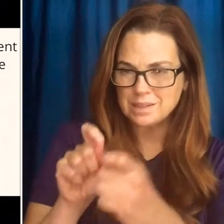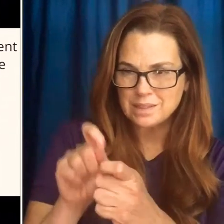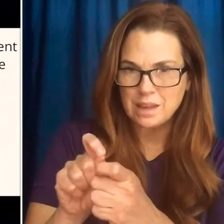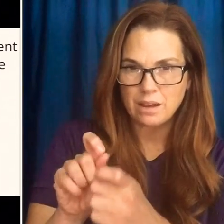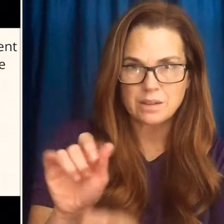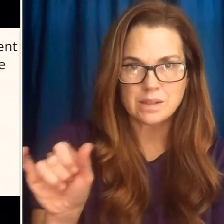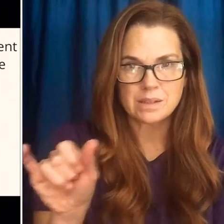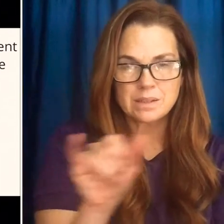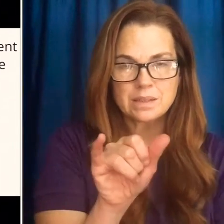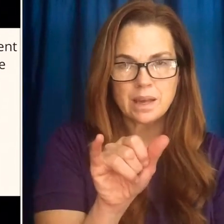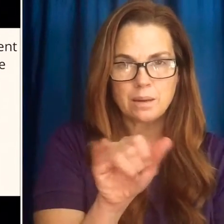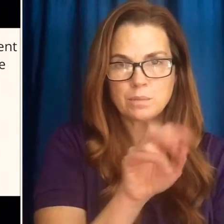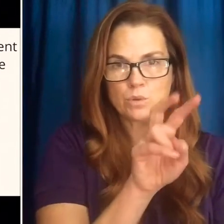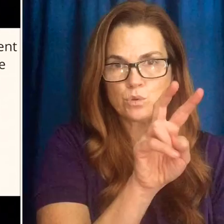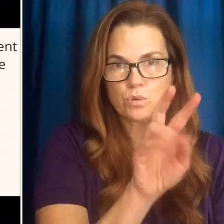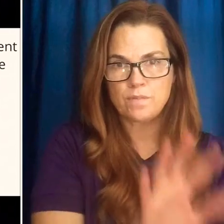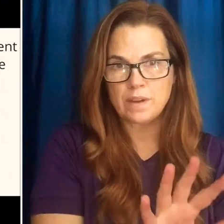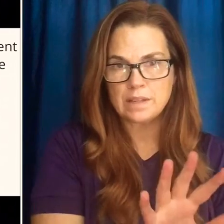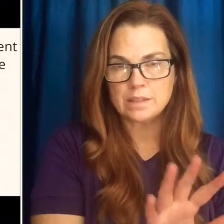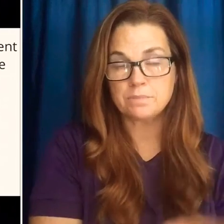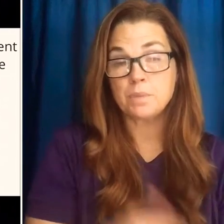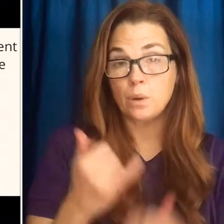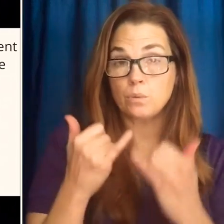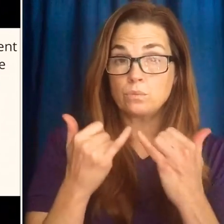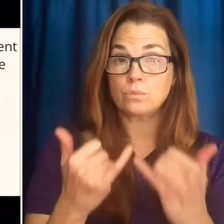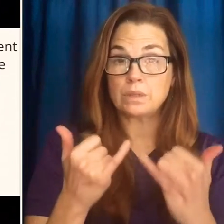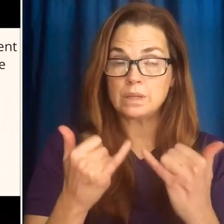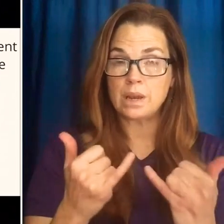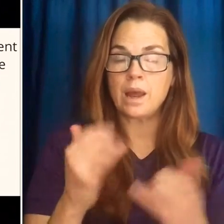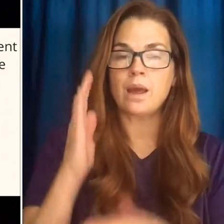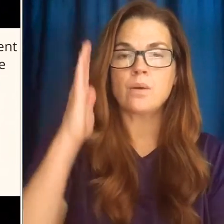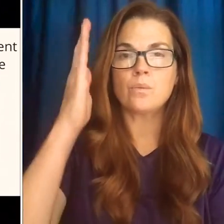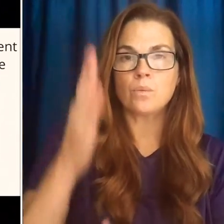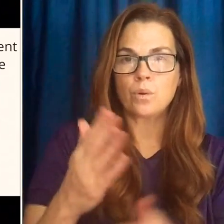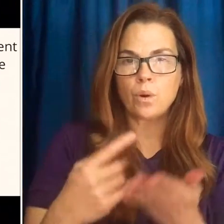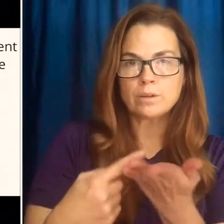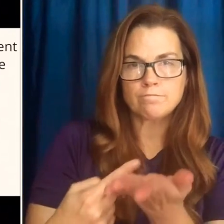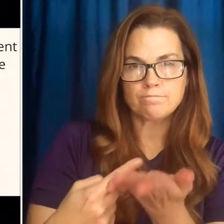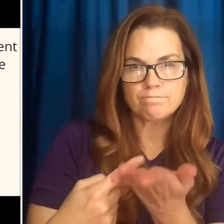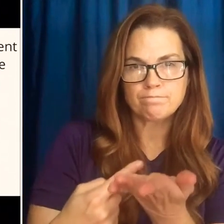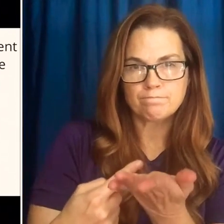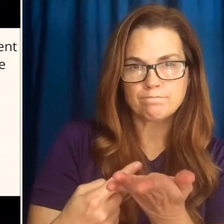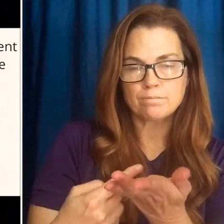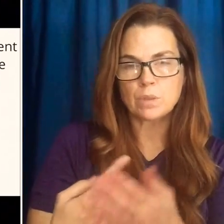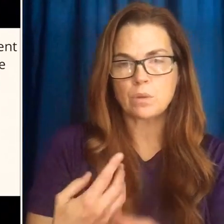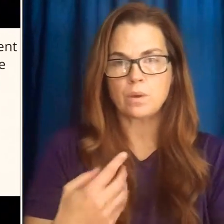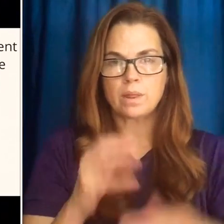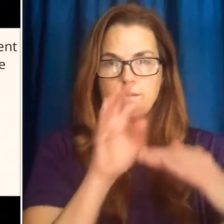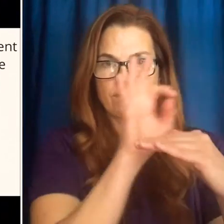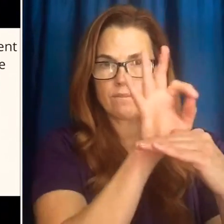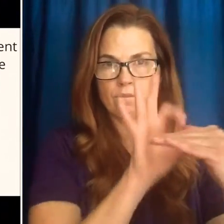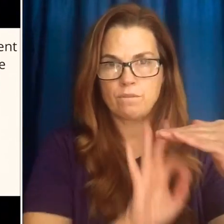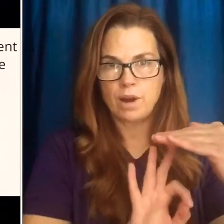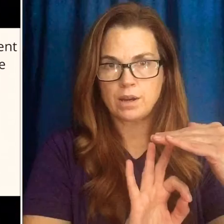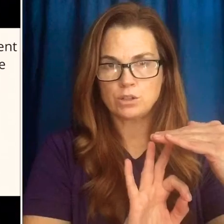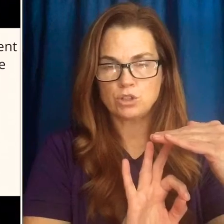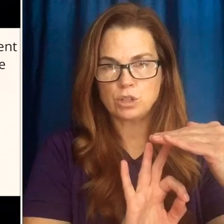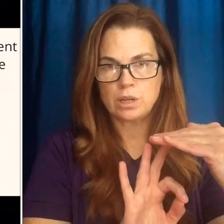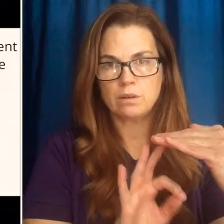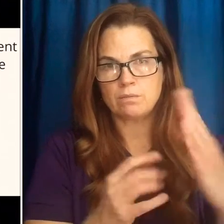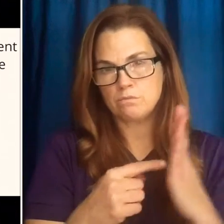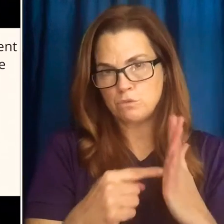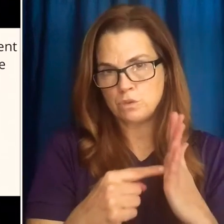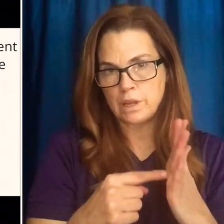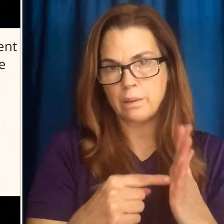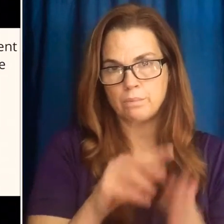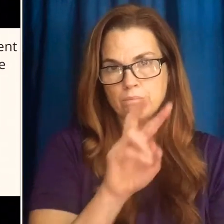going to talk about how I can take a fraction like 2/5 and turn it into or